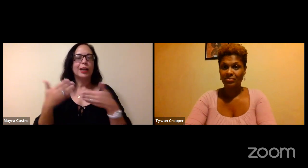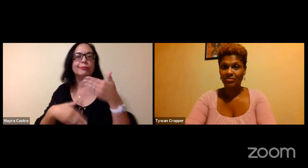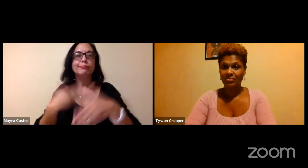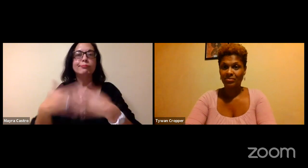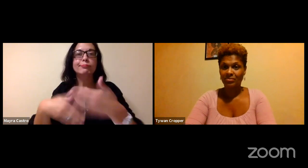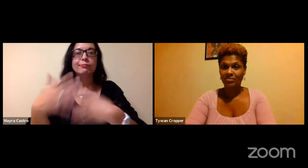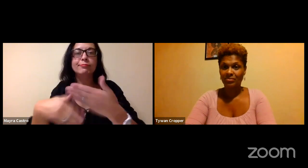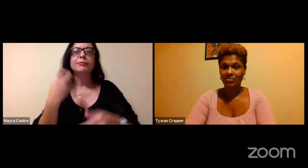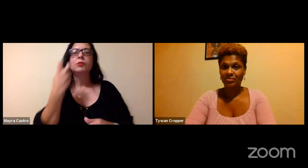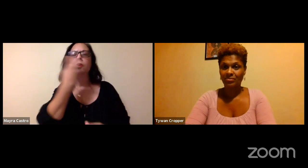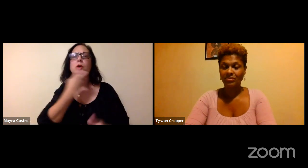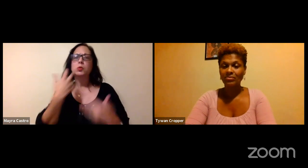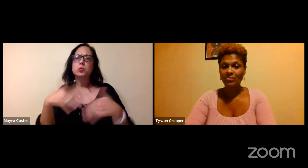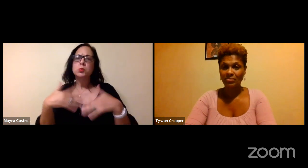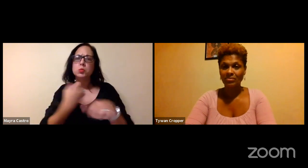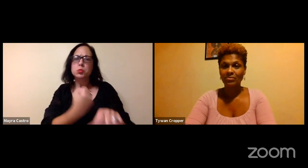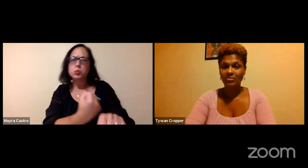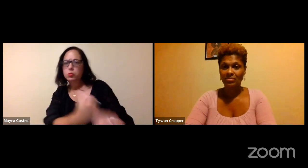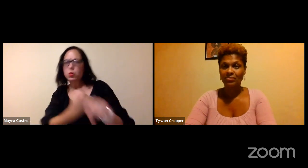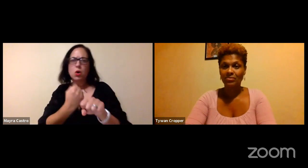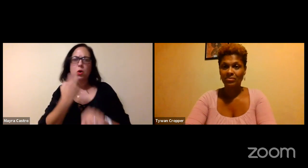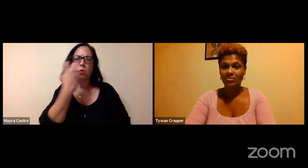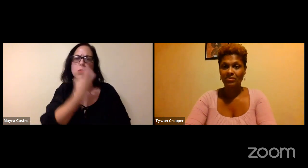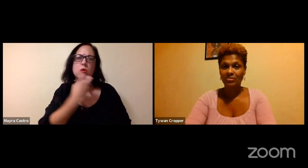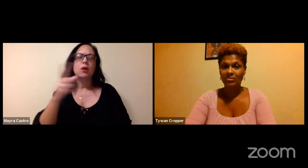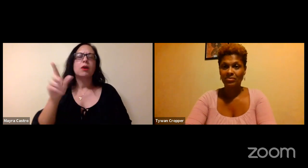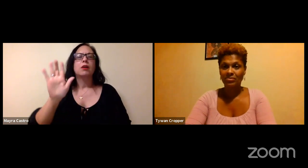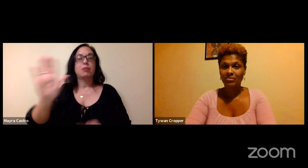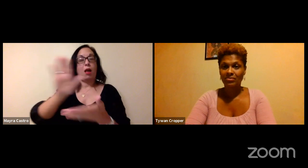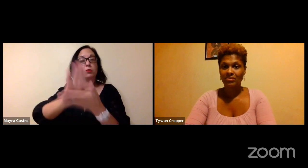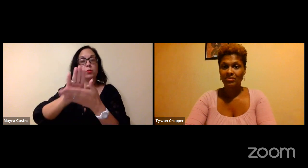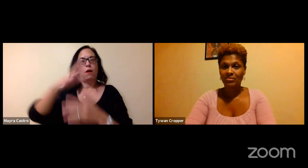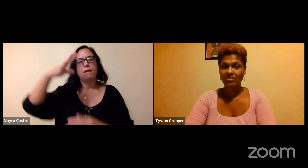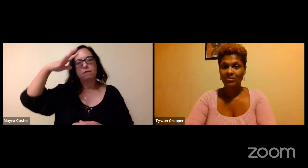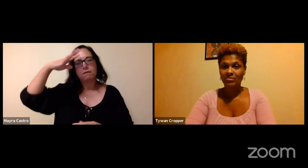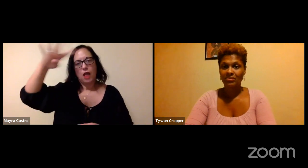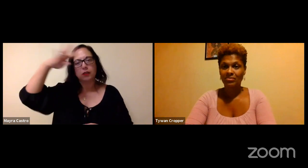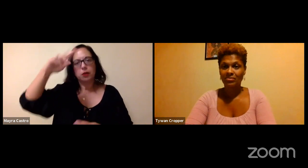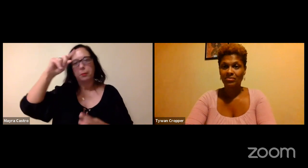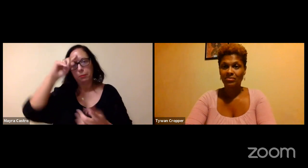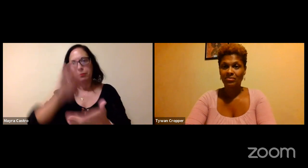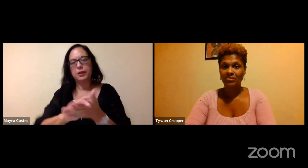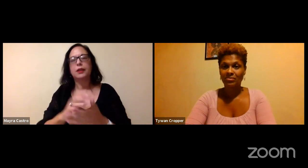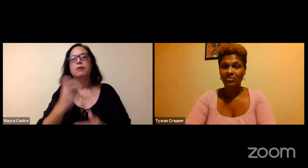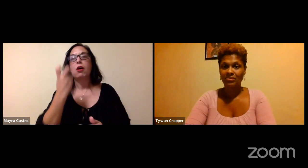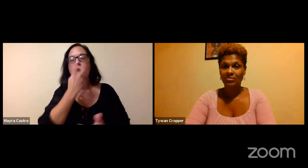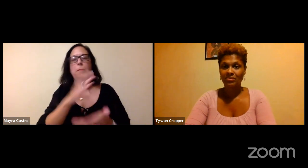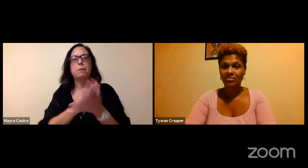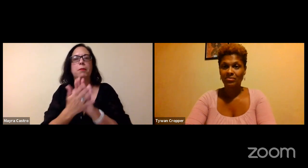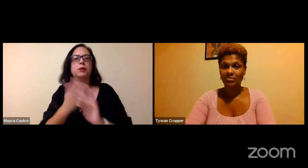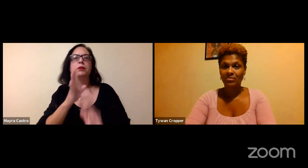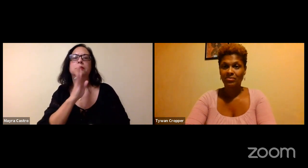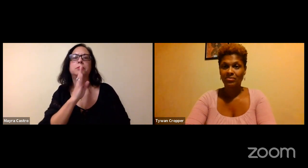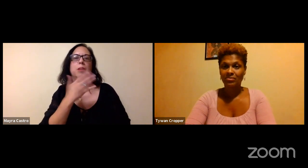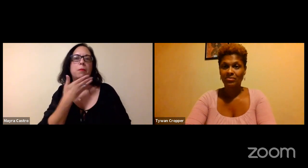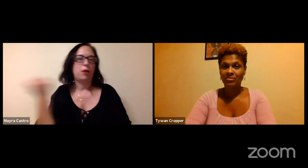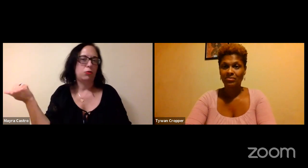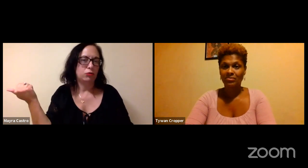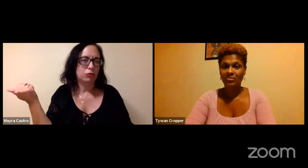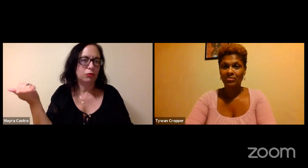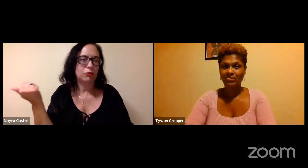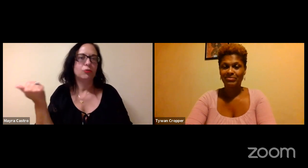some levels. We were all in a contained classroom, but it was a strong oral